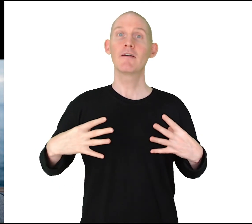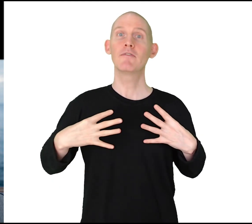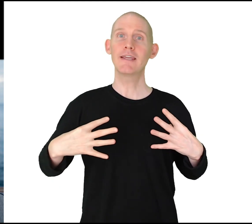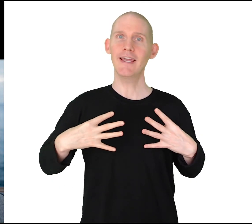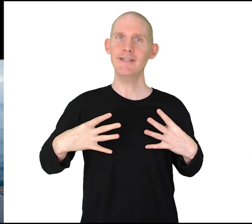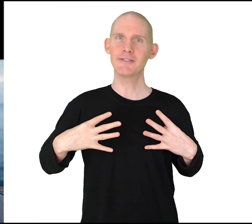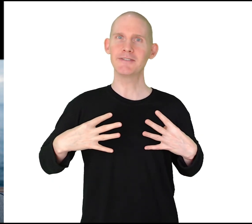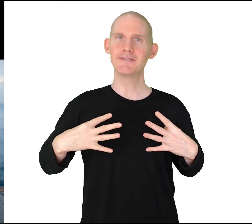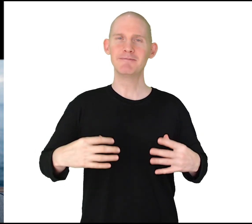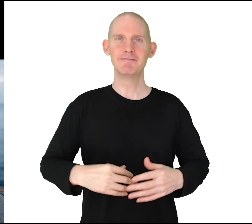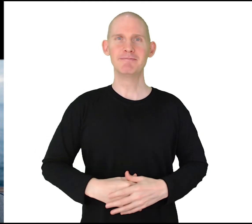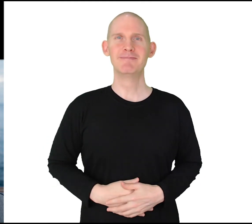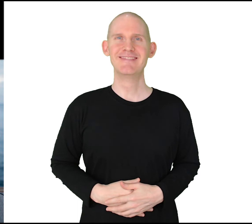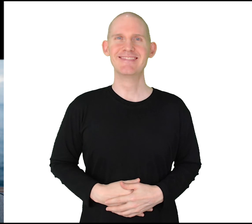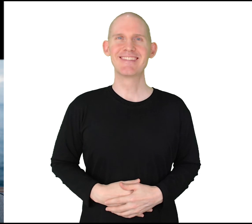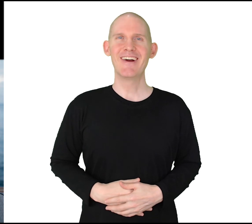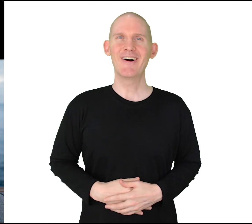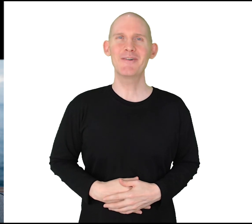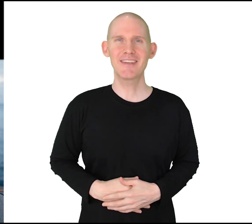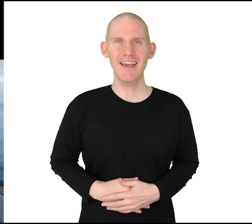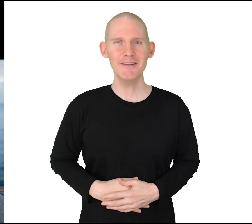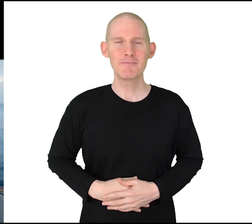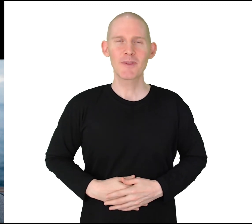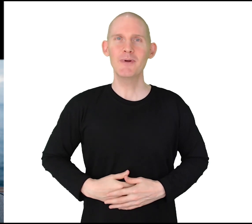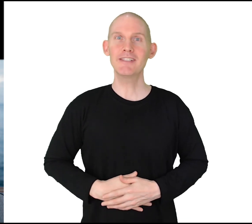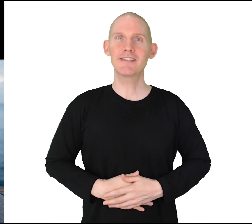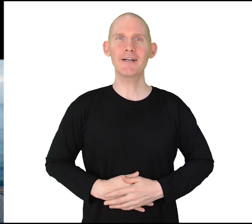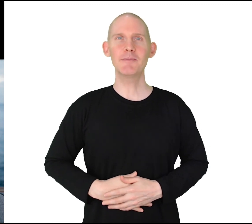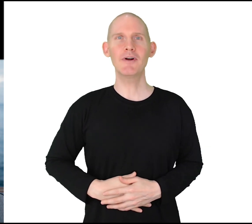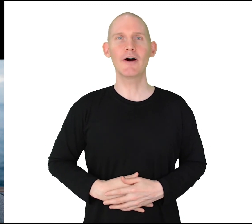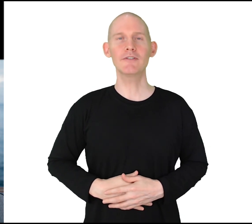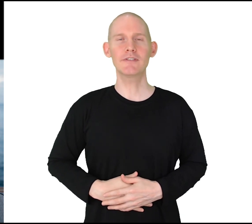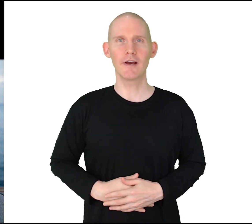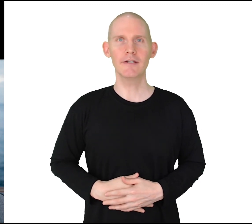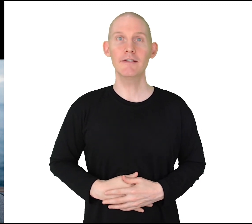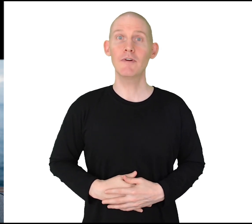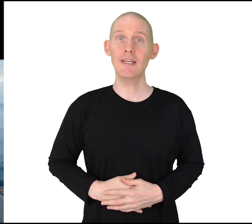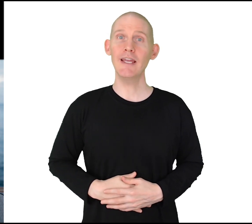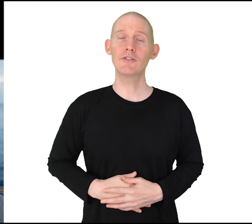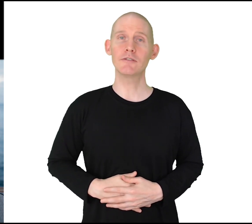Vacation. Okay, we just talked about how to sign vacation.